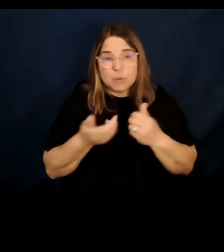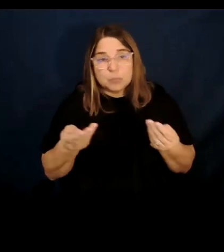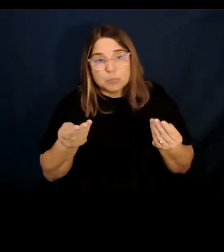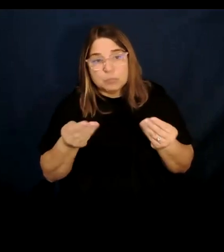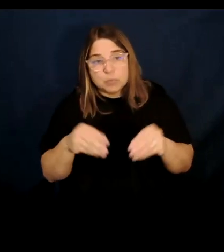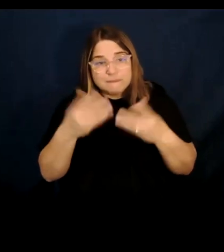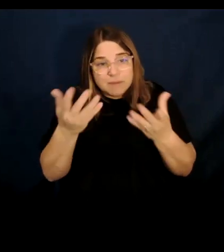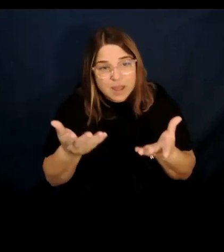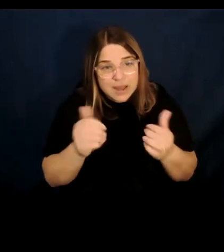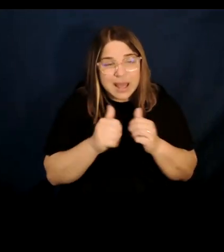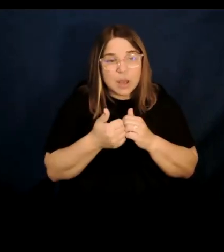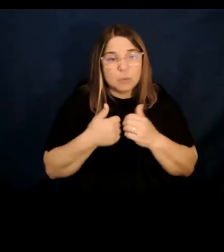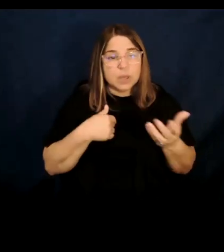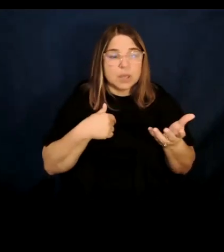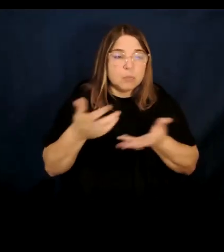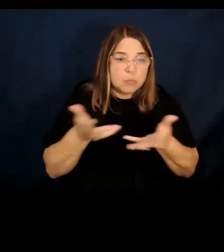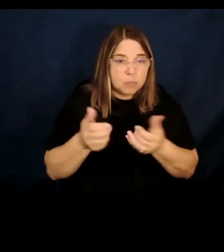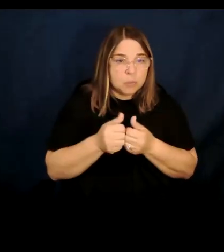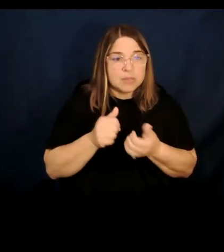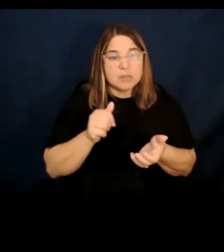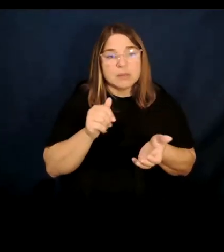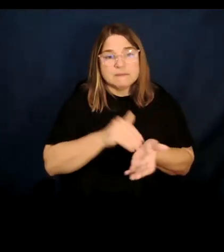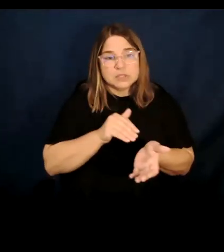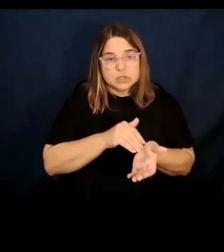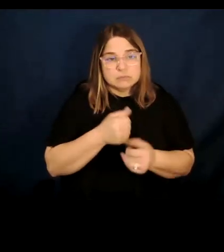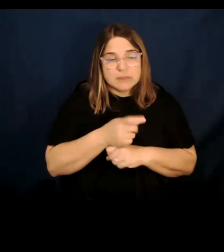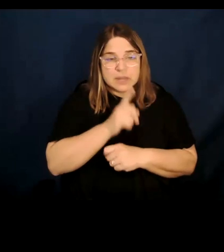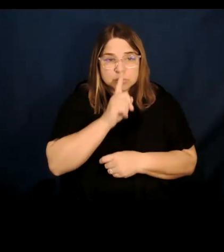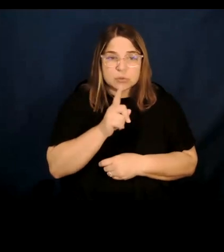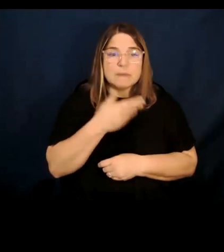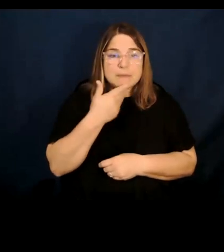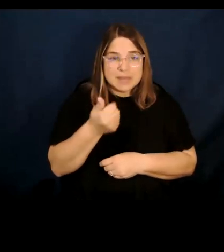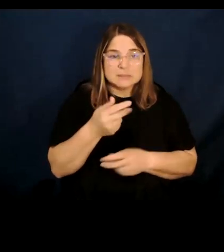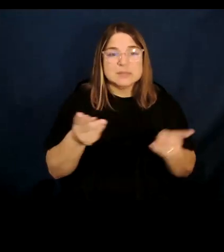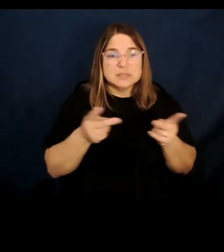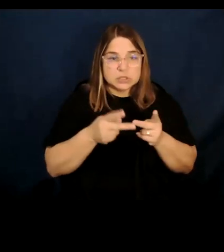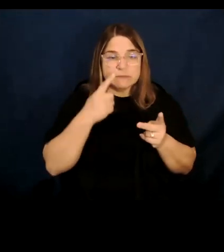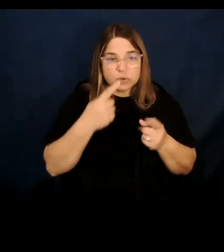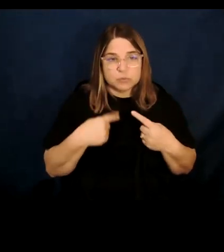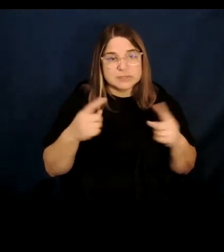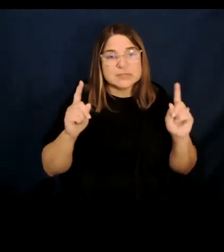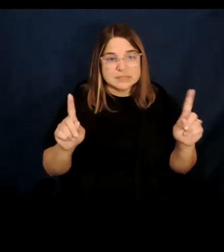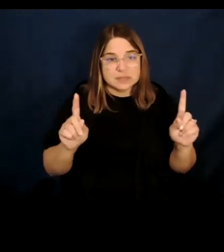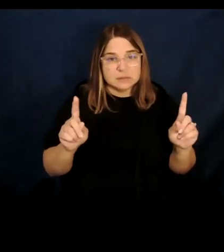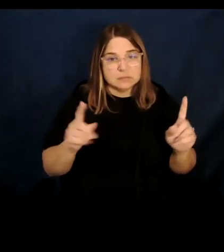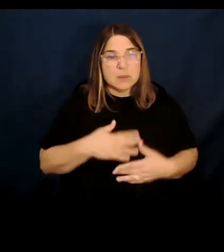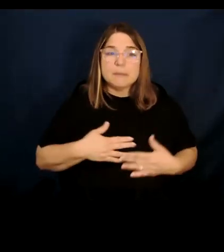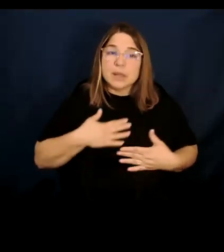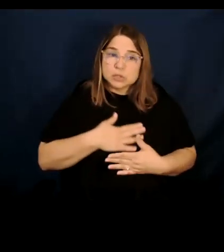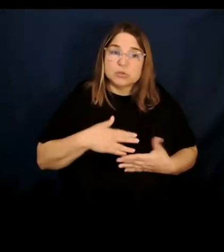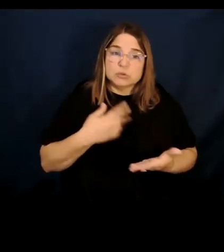how we interact with your physicians to make sure that you're put in the best position to succeed. It's been a pleasure to